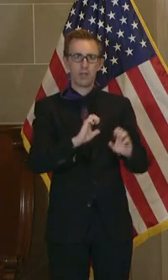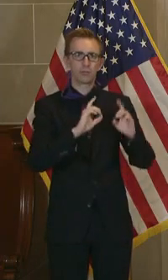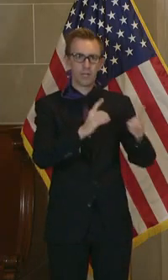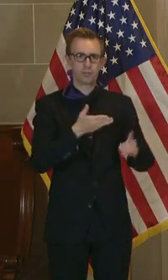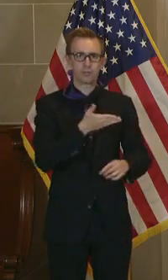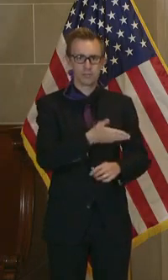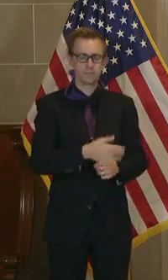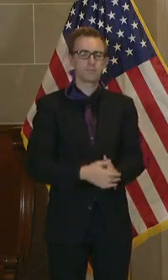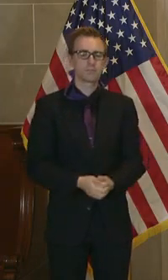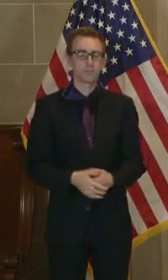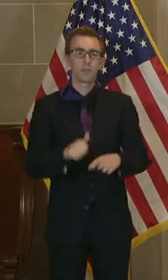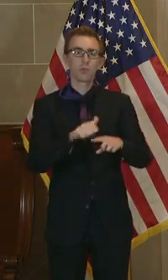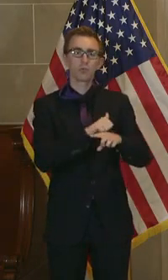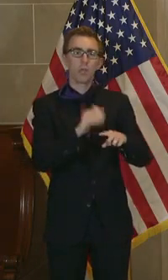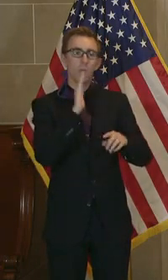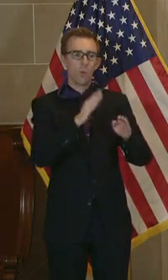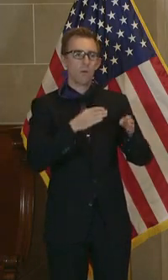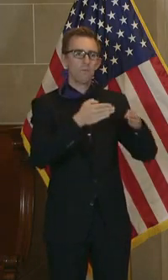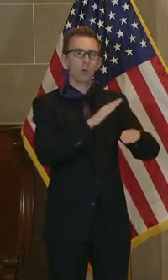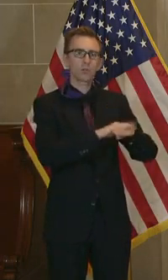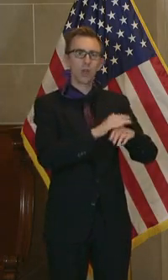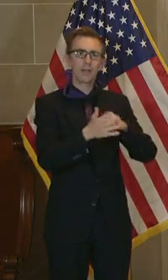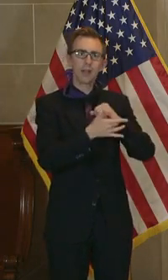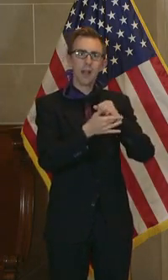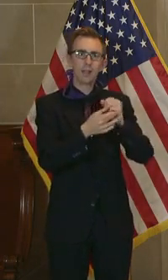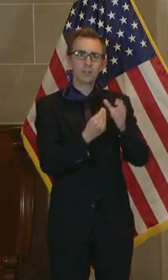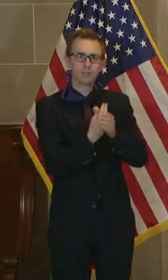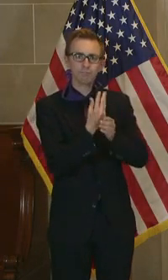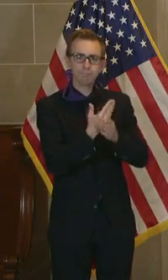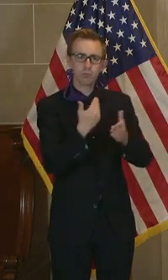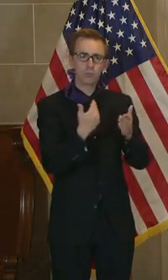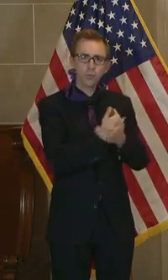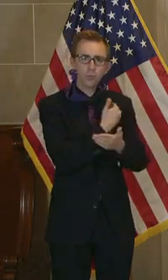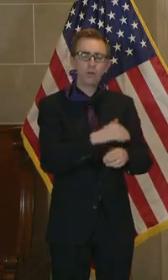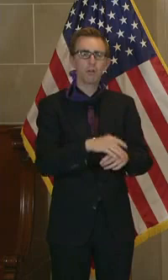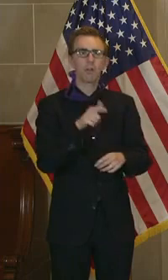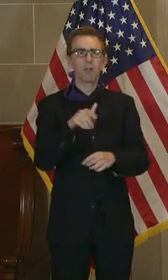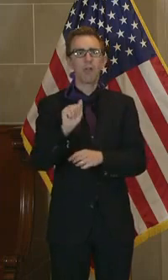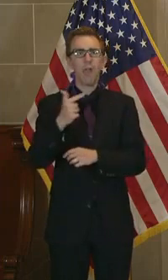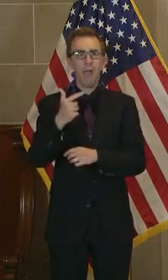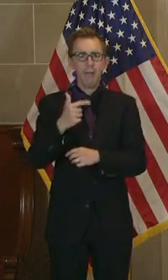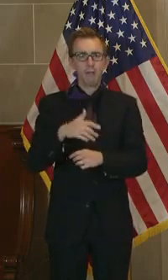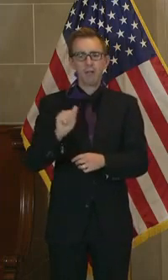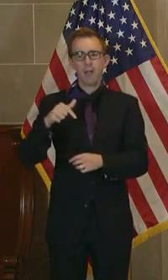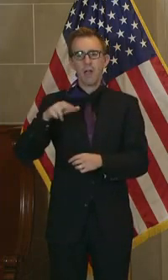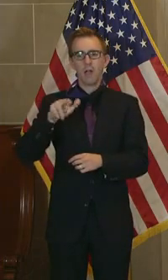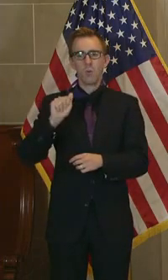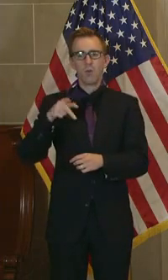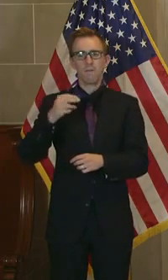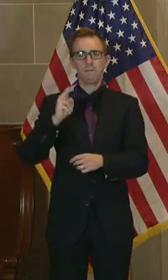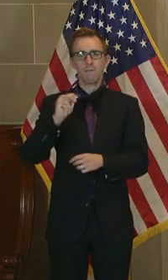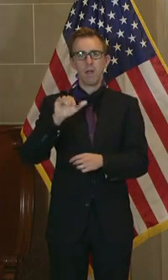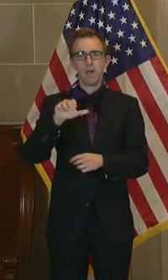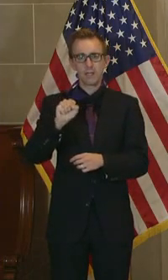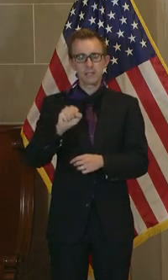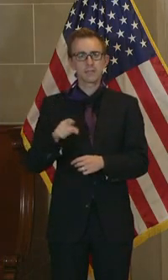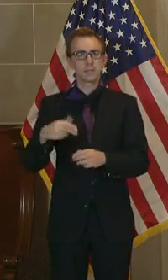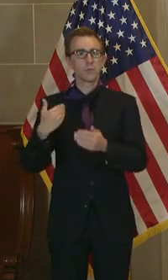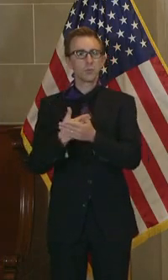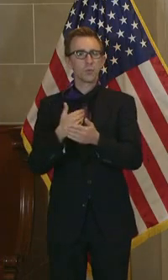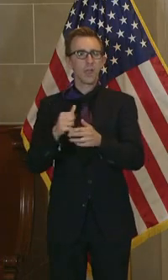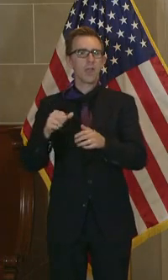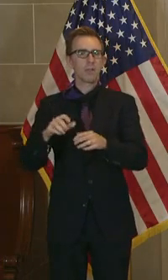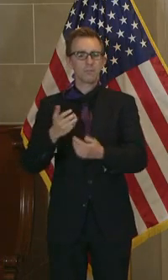Training will initially focus on emerging technologies in agriculture, aquaponics, renewable energy,